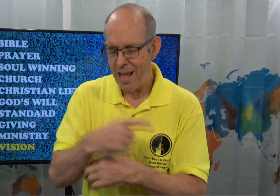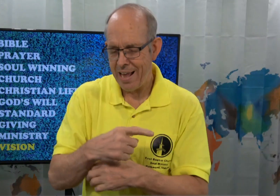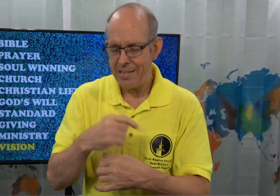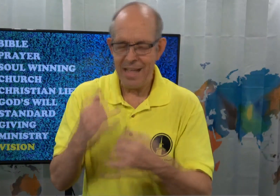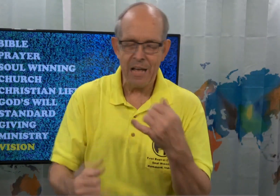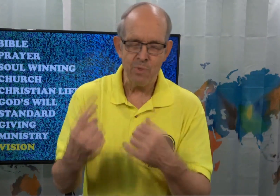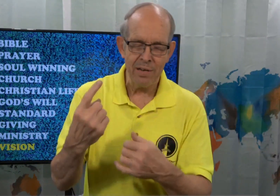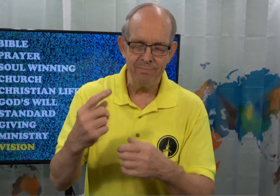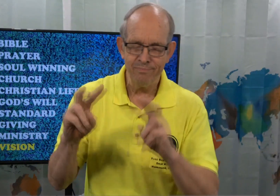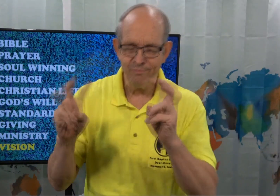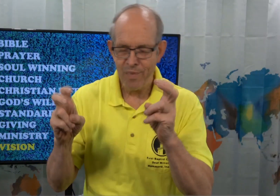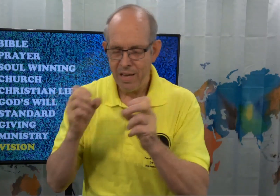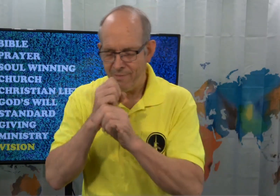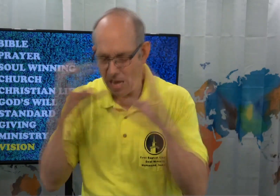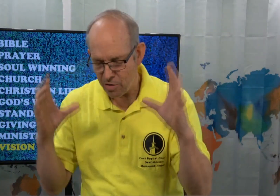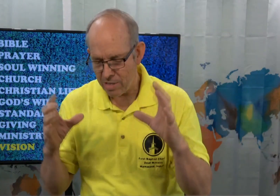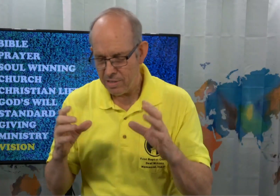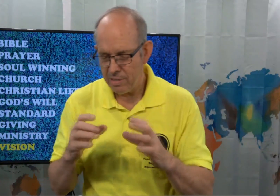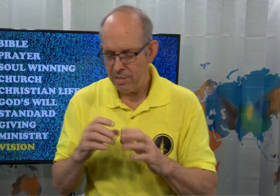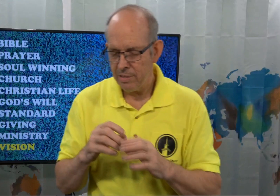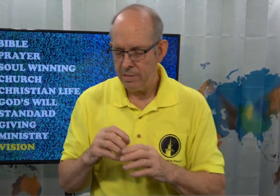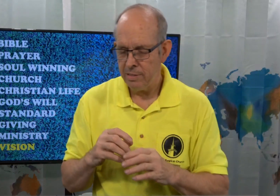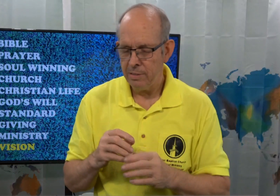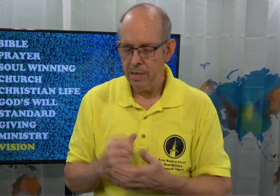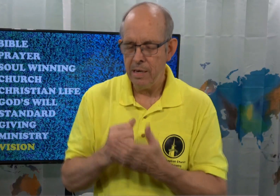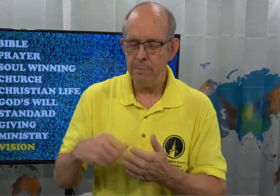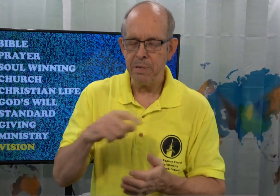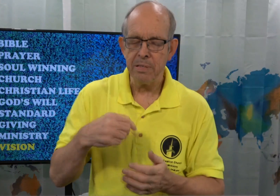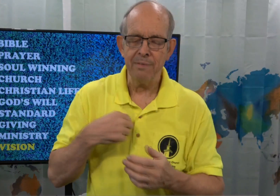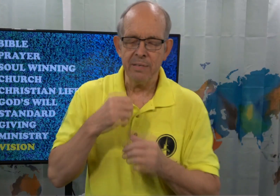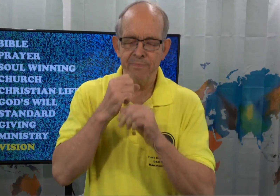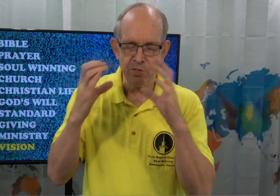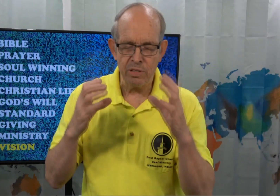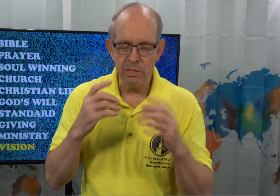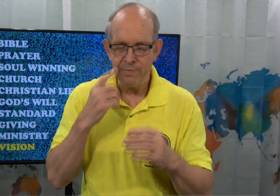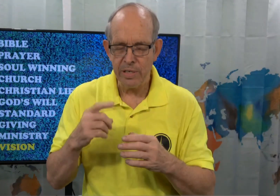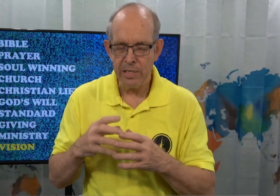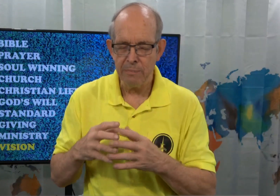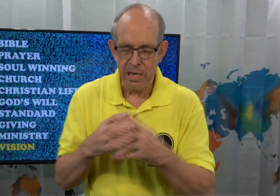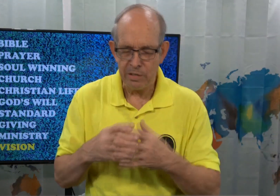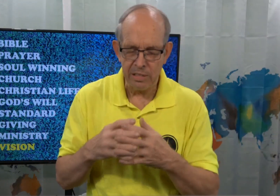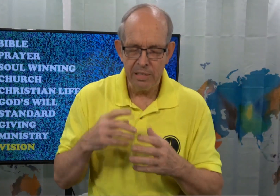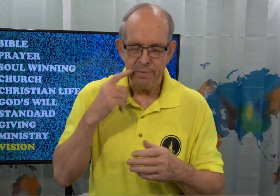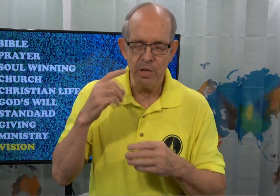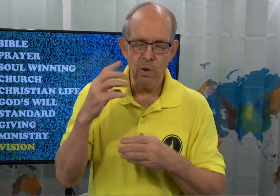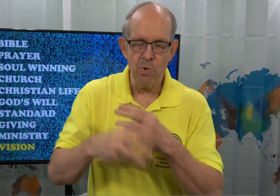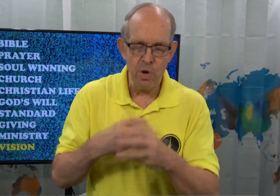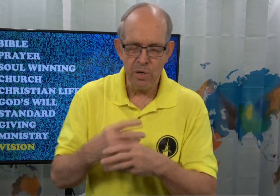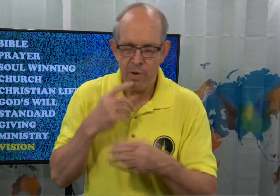Ray, last one. Vision. I both have a vision for America, for the